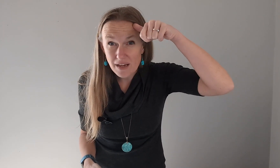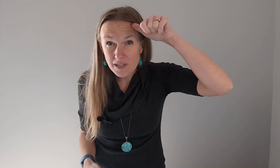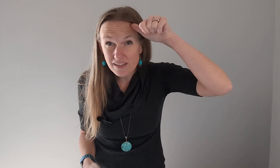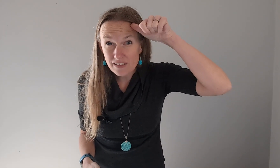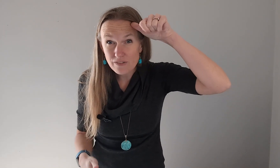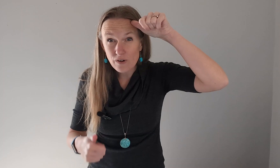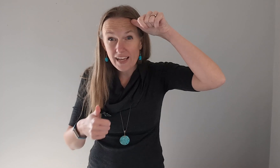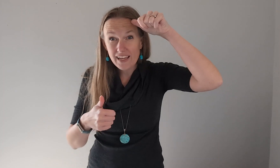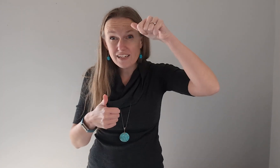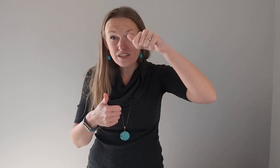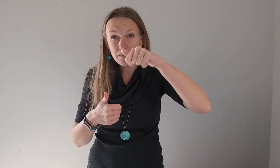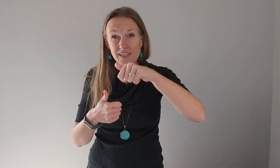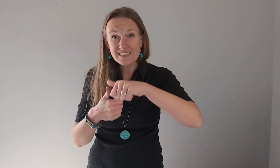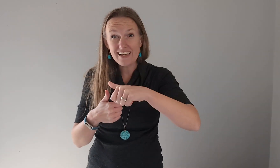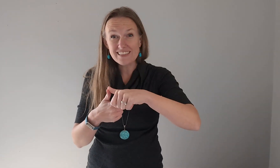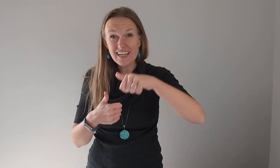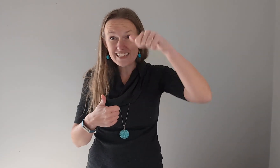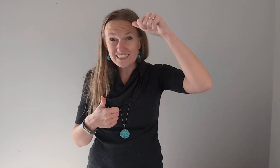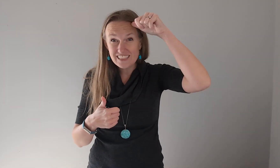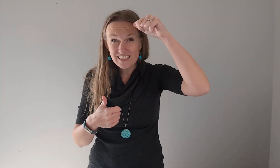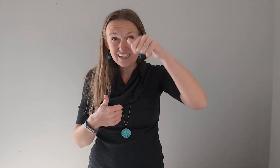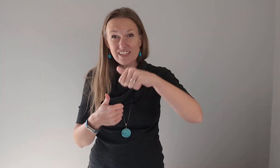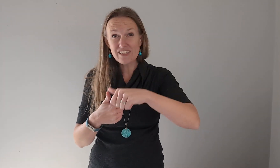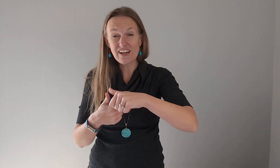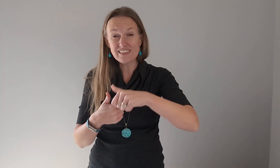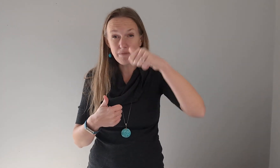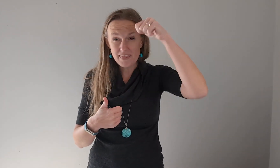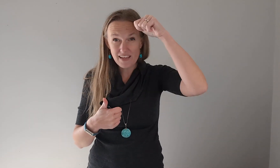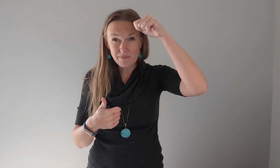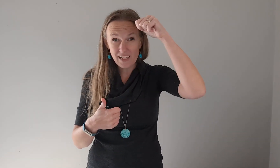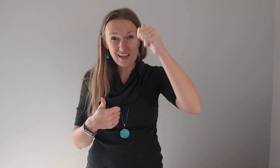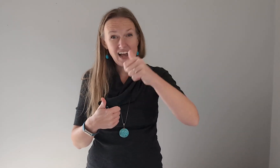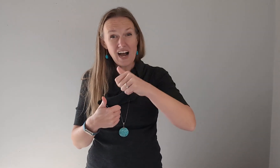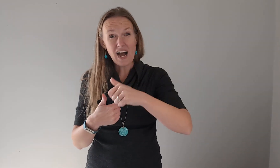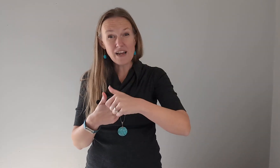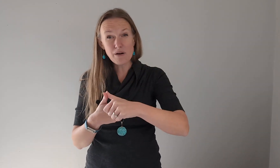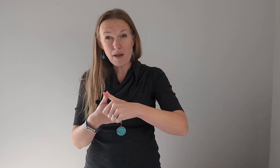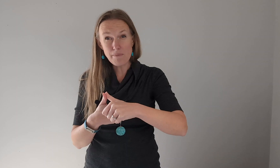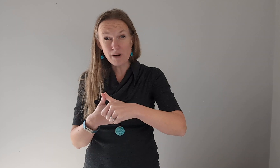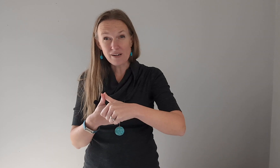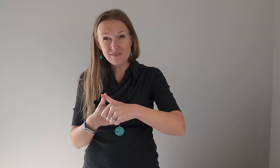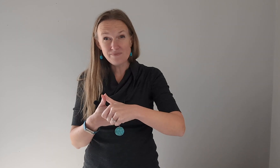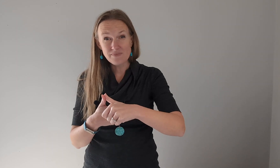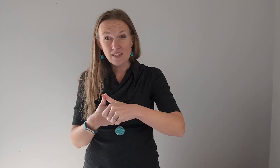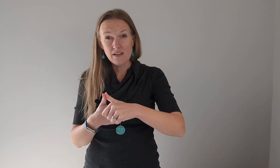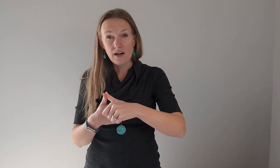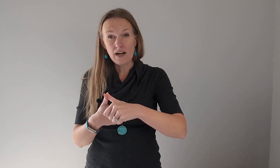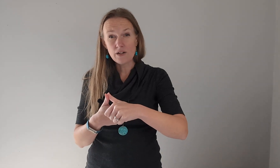thumb here at your forehead and you're going to bring it down and touch your non-dominant thumb. Okay, I remember who